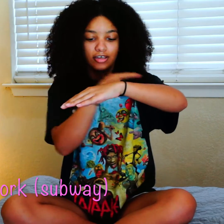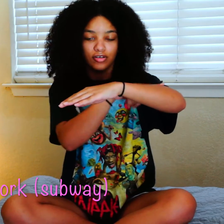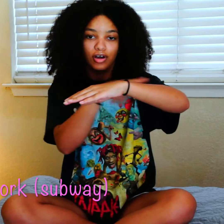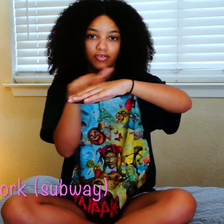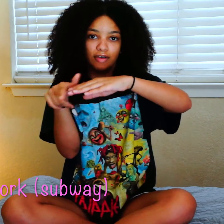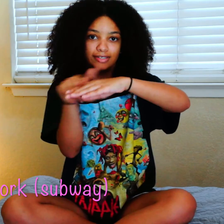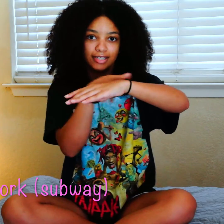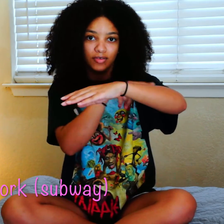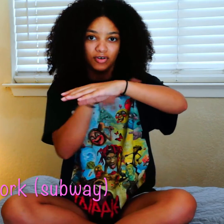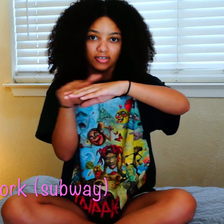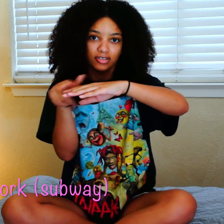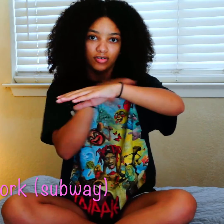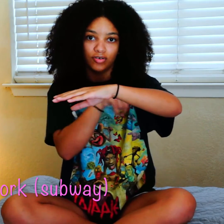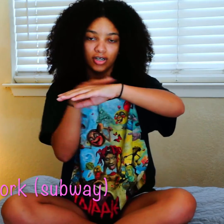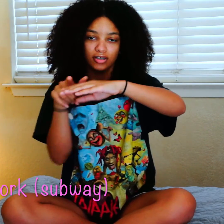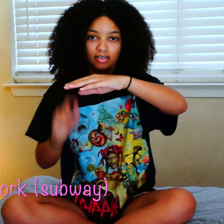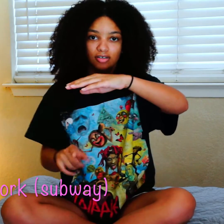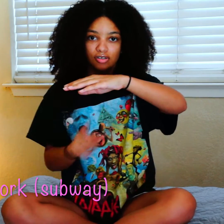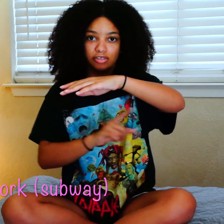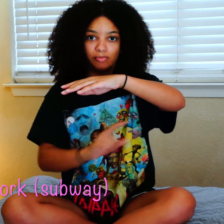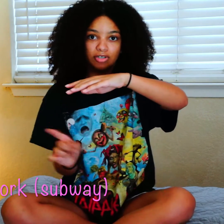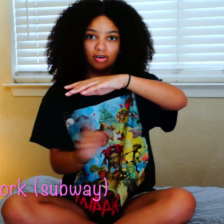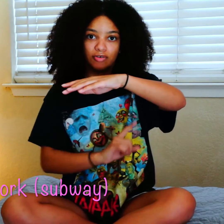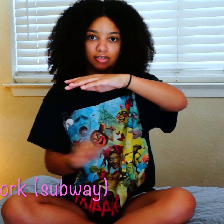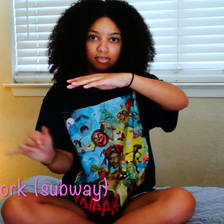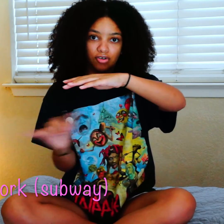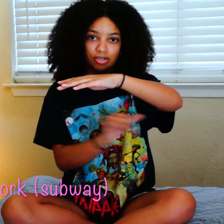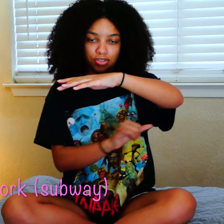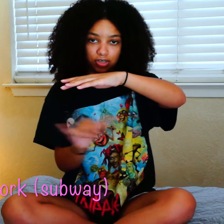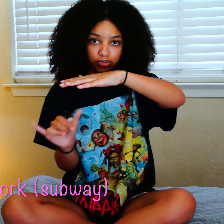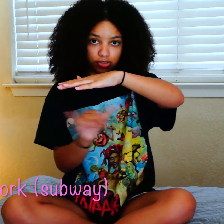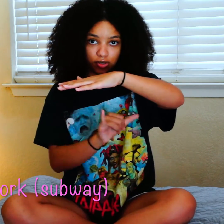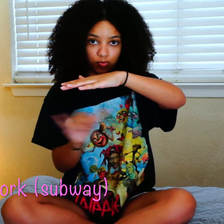know how you have the sidewalks in New York? The subways are always underground, so you got your subway.